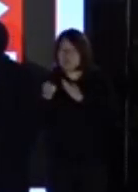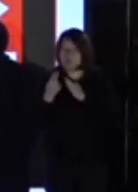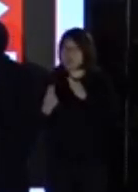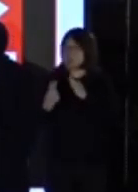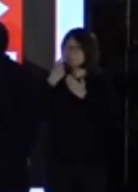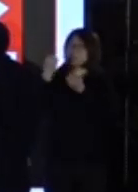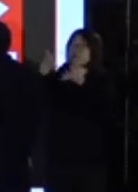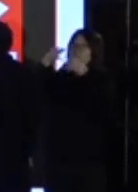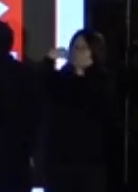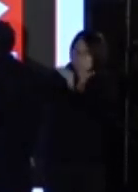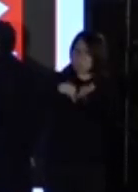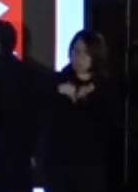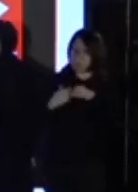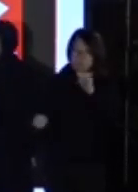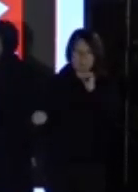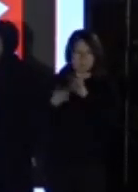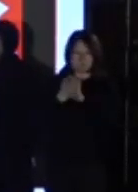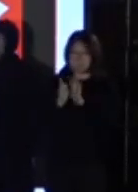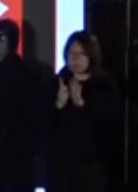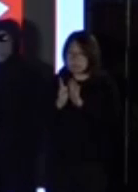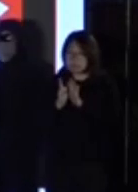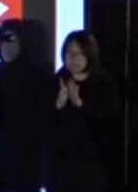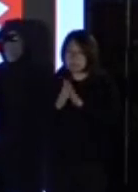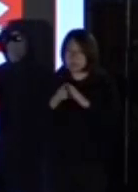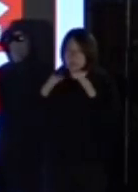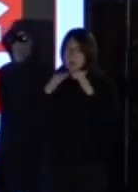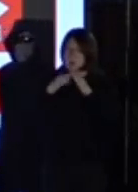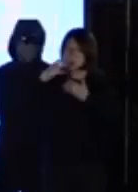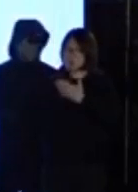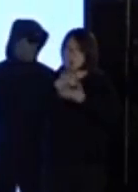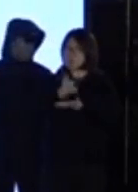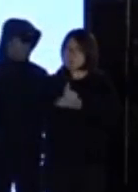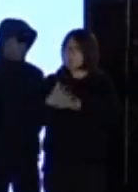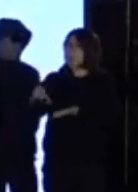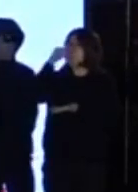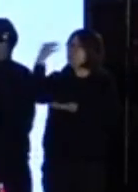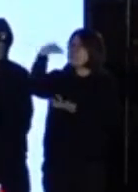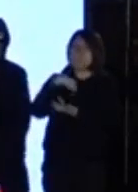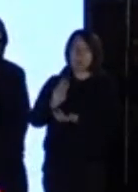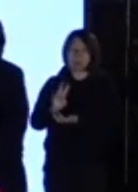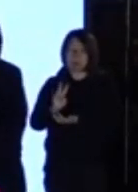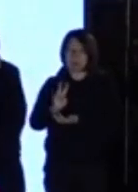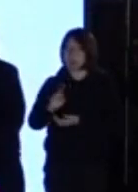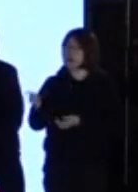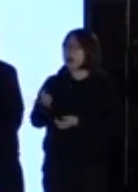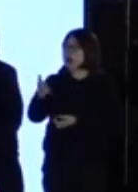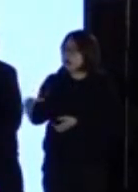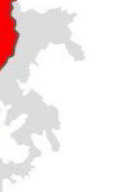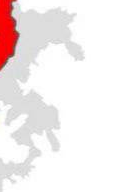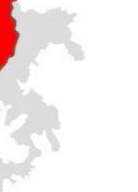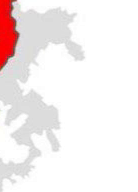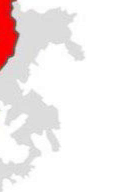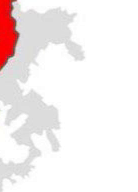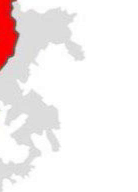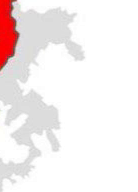took place while at home, at work, or en route to work. From our results, the districts most affected by tear gas